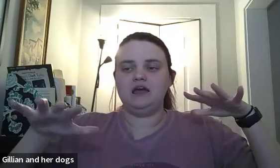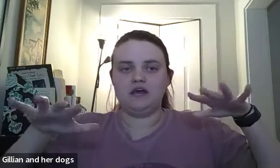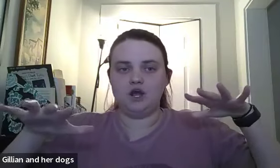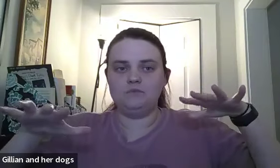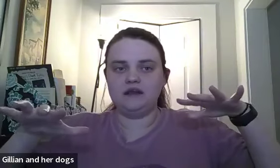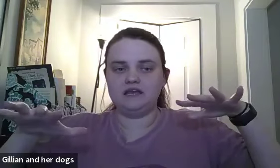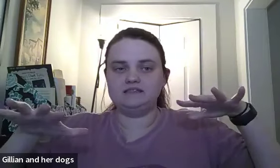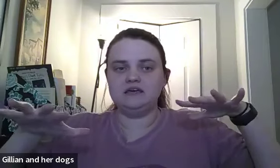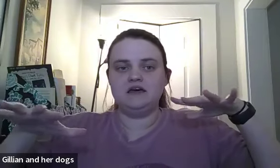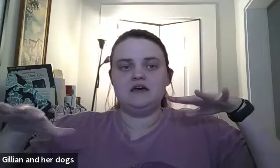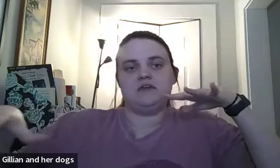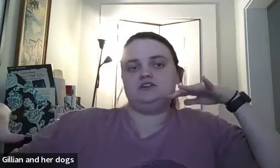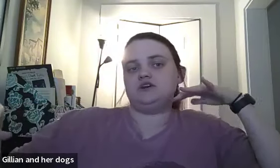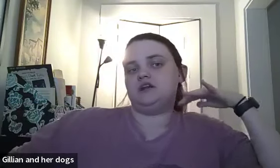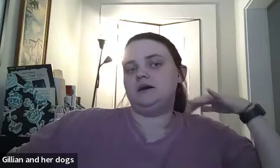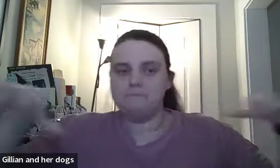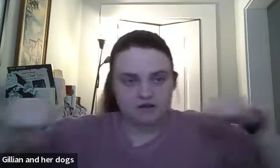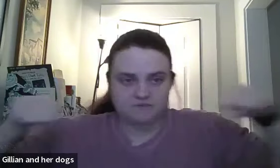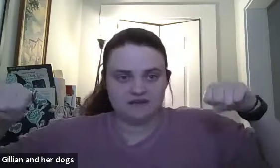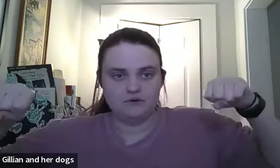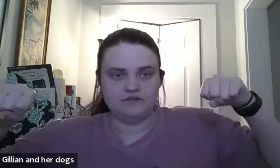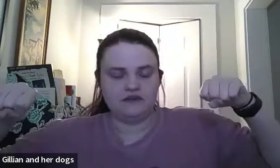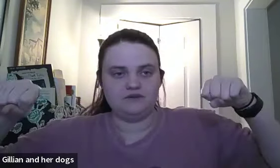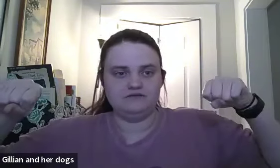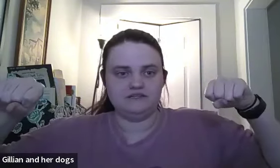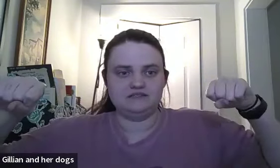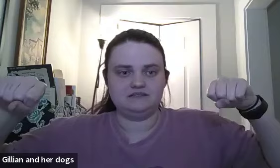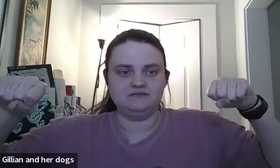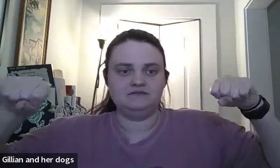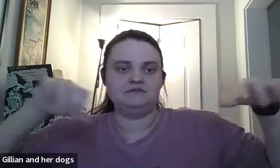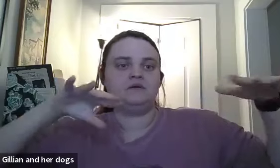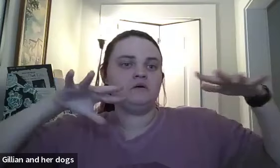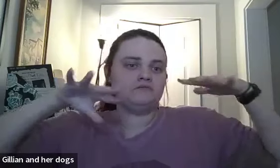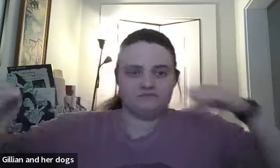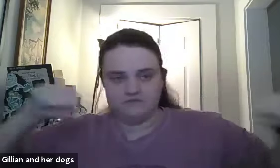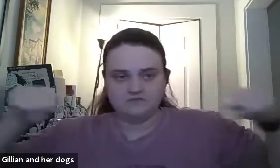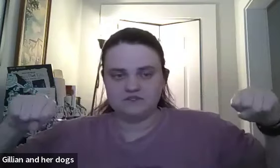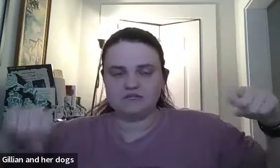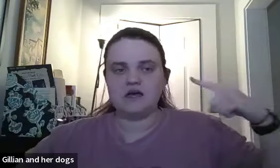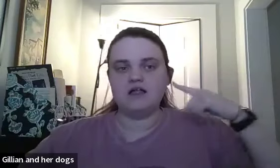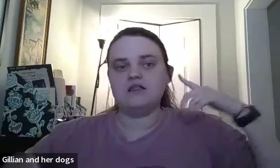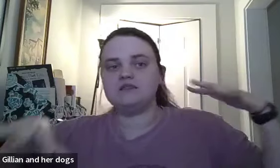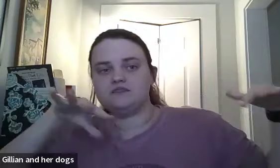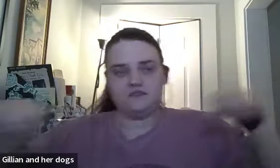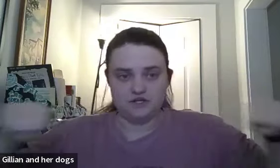have kind of open hands that you're going to bounce back and forth and they come into fists. So it's